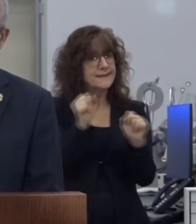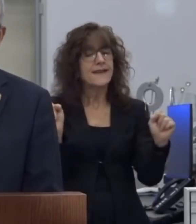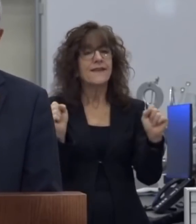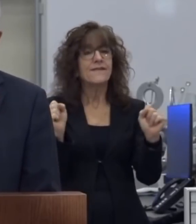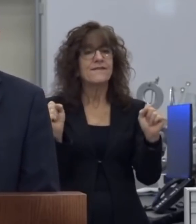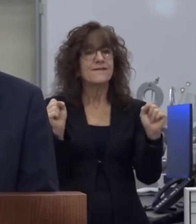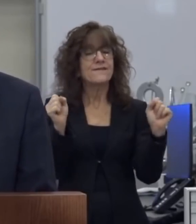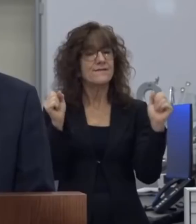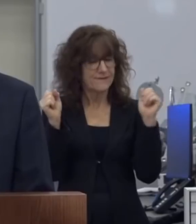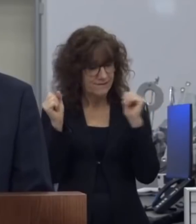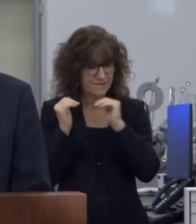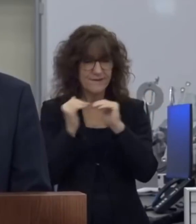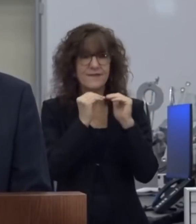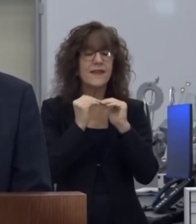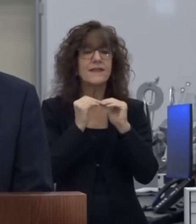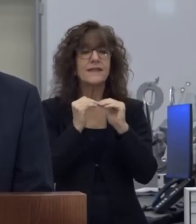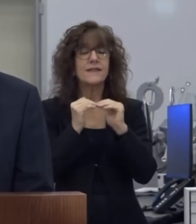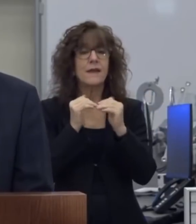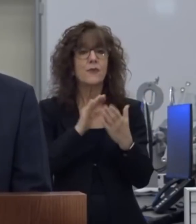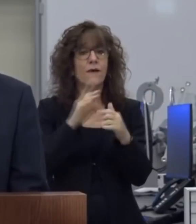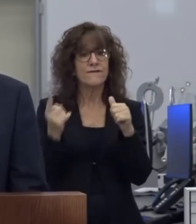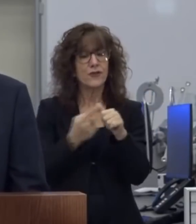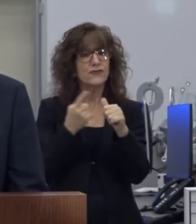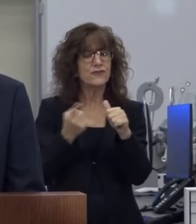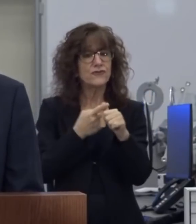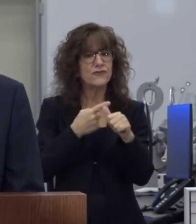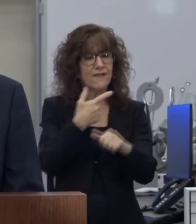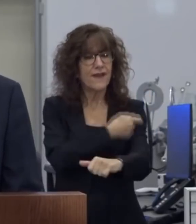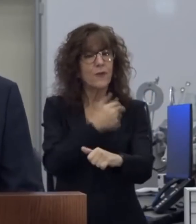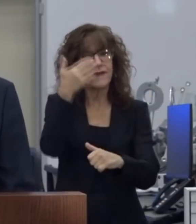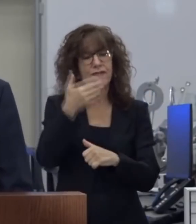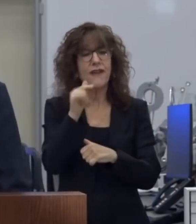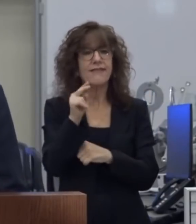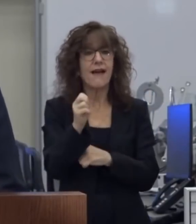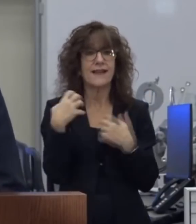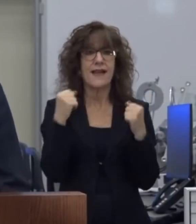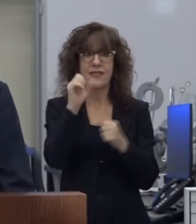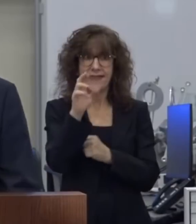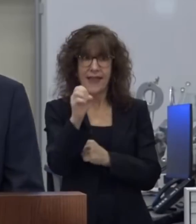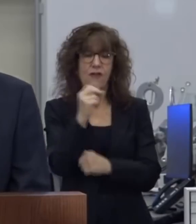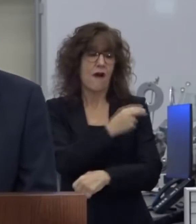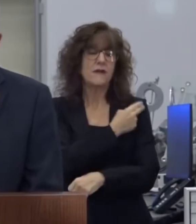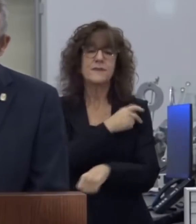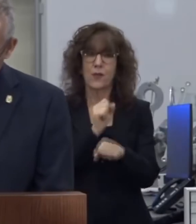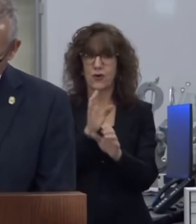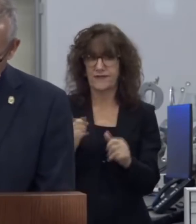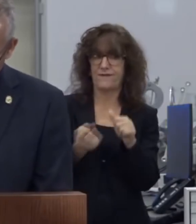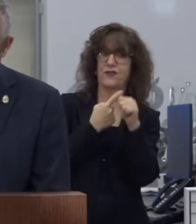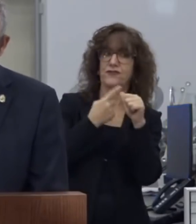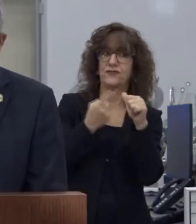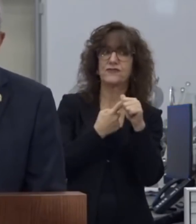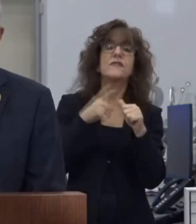and phased approach. Among the first to be vaccinated will be our frontline healthcare and hospital workers. We